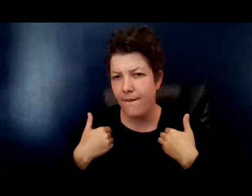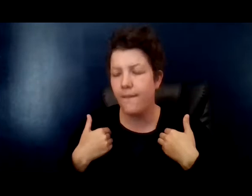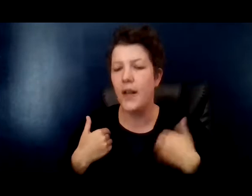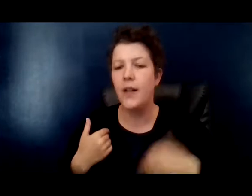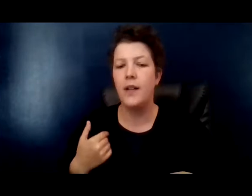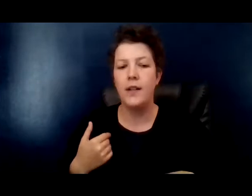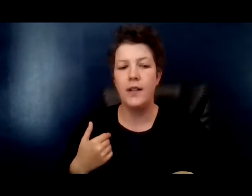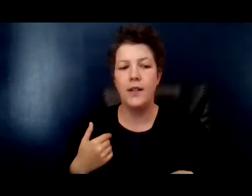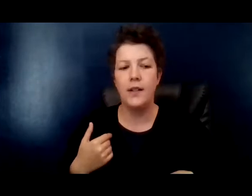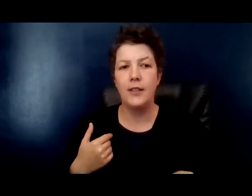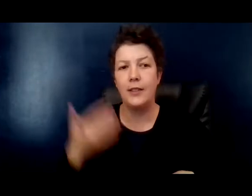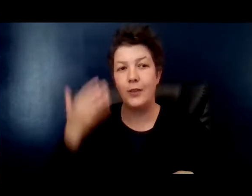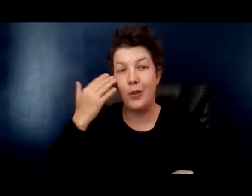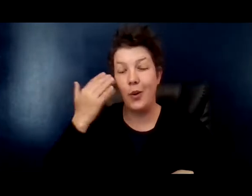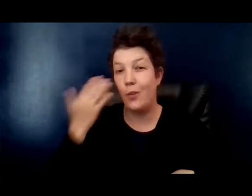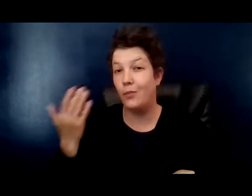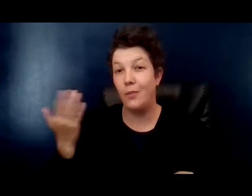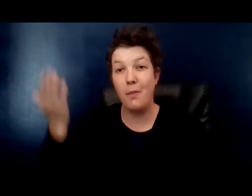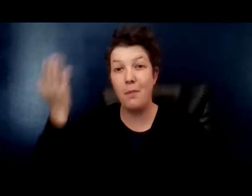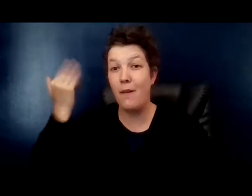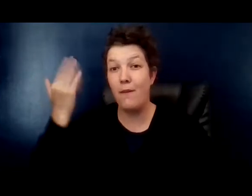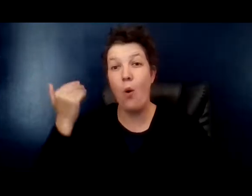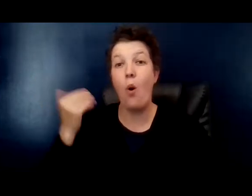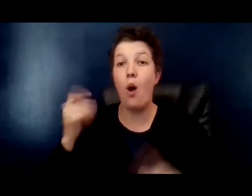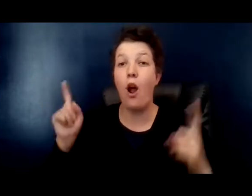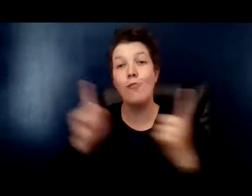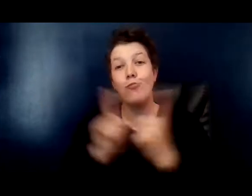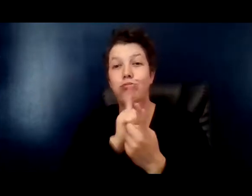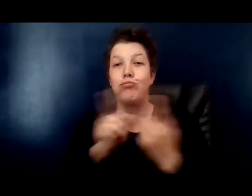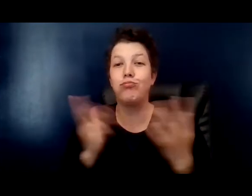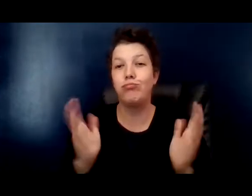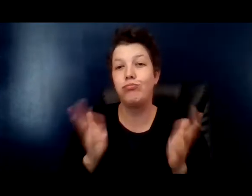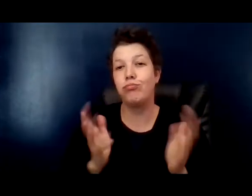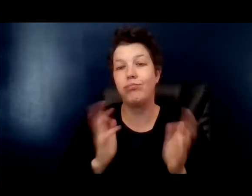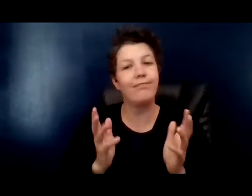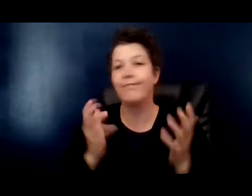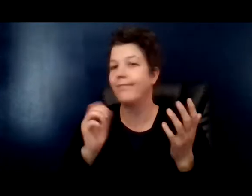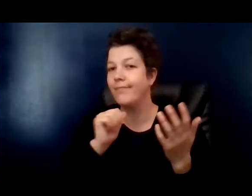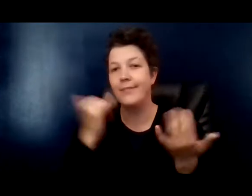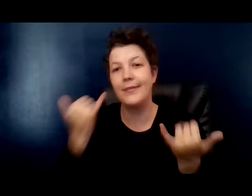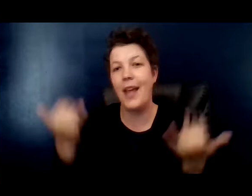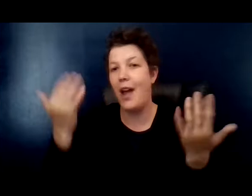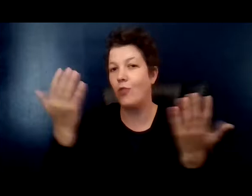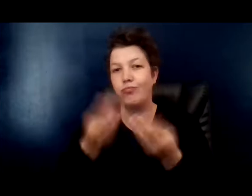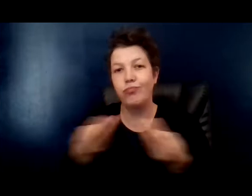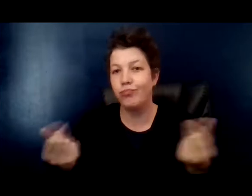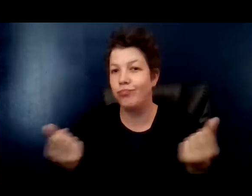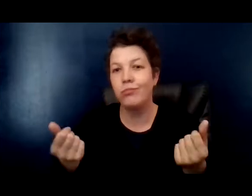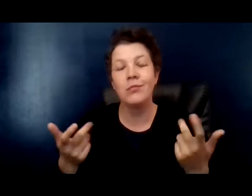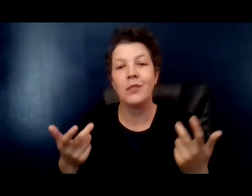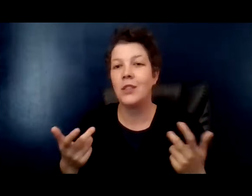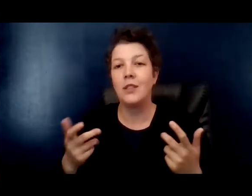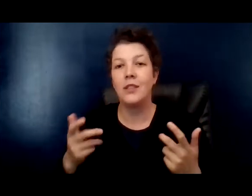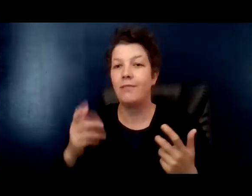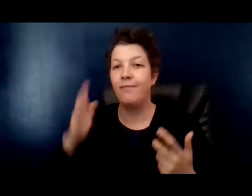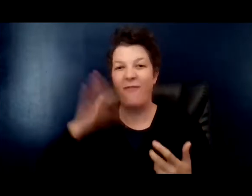conversation. It was almost a social event. That doesn't happen anymore. I think, that's going to be the new normal for quite some